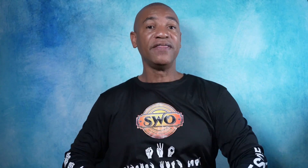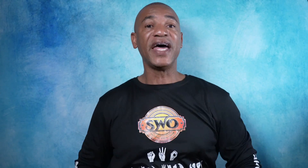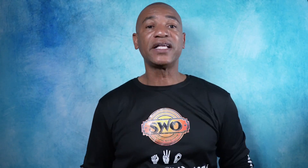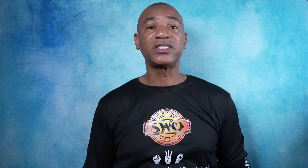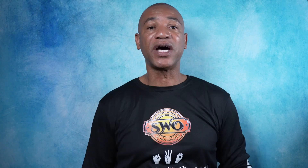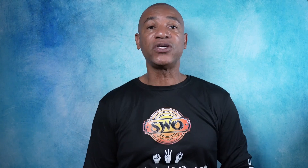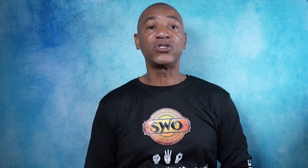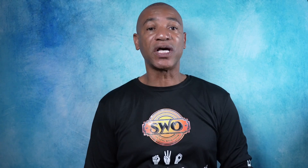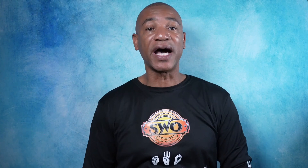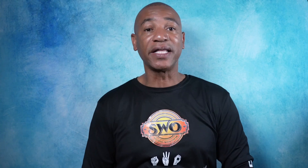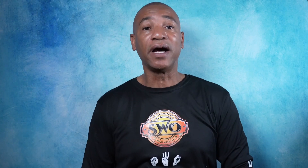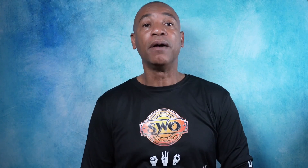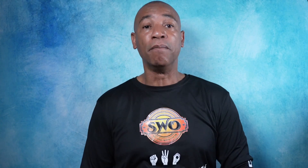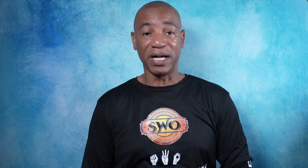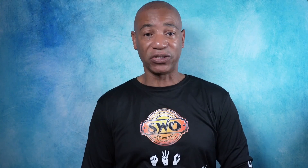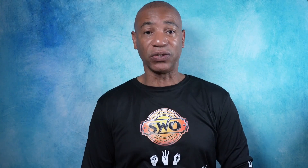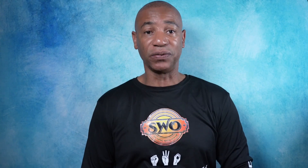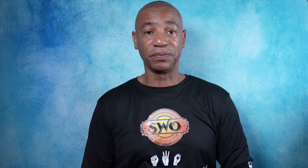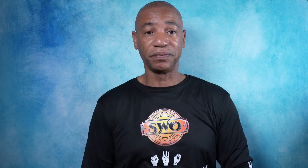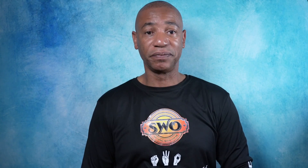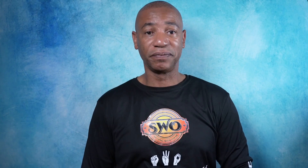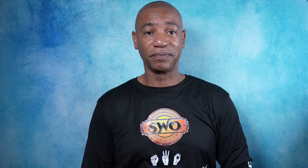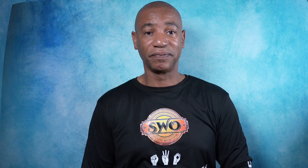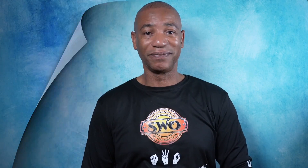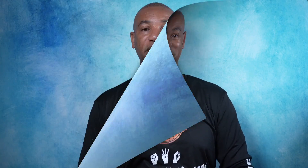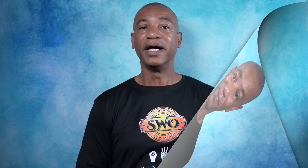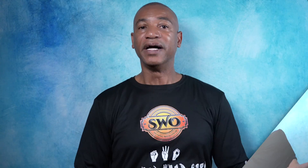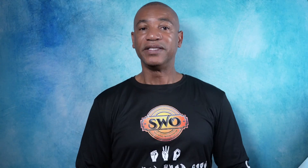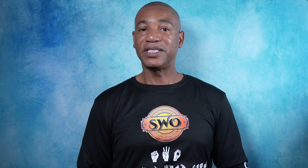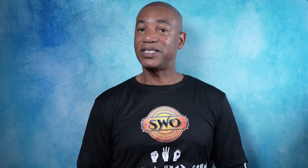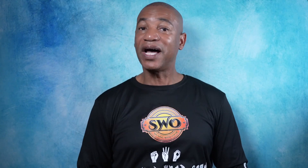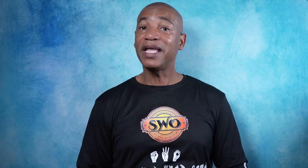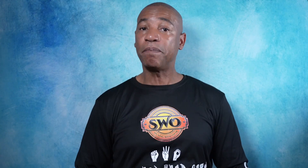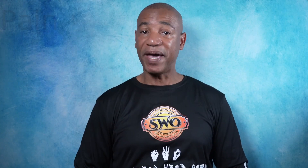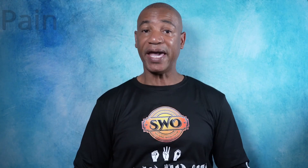That is how you sign muscle. The sign pain.